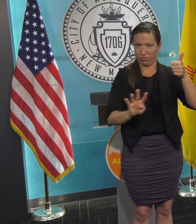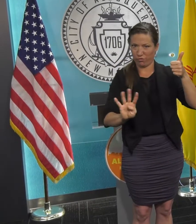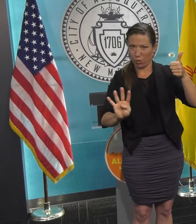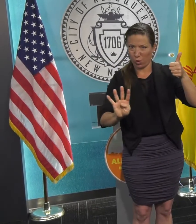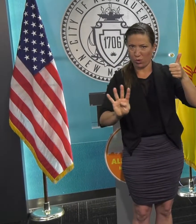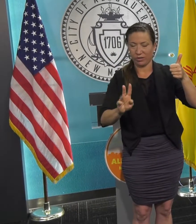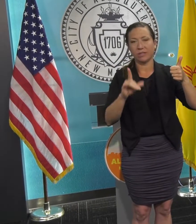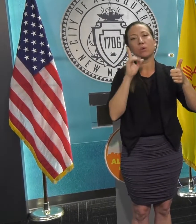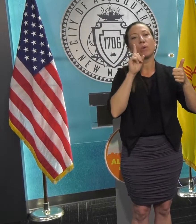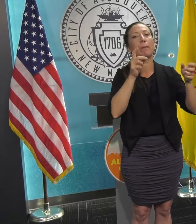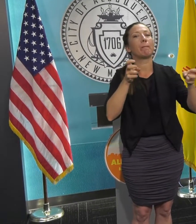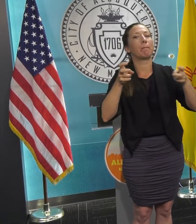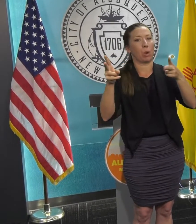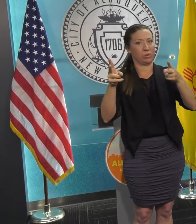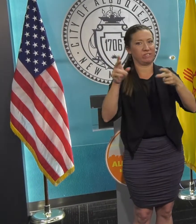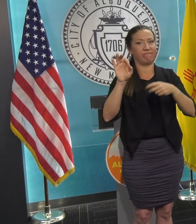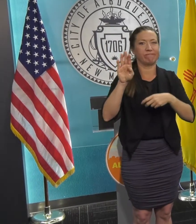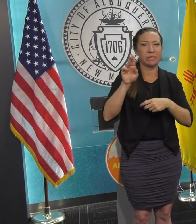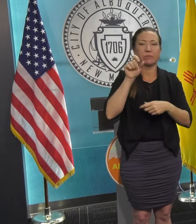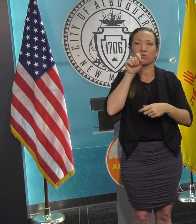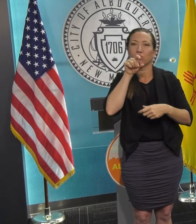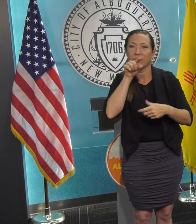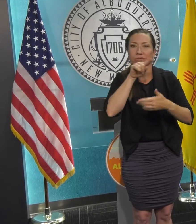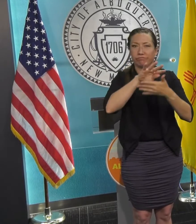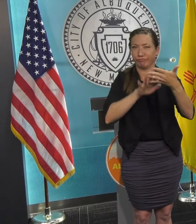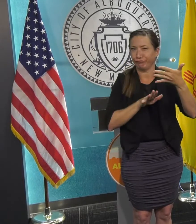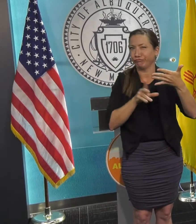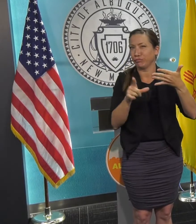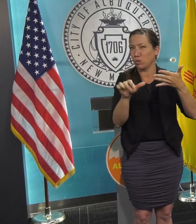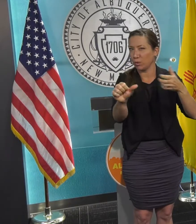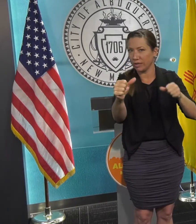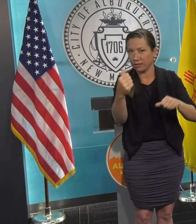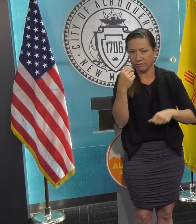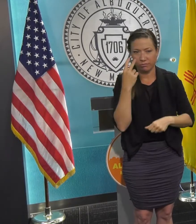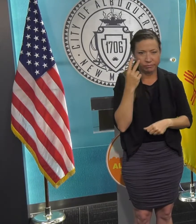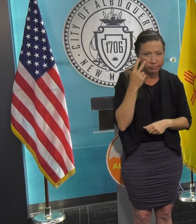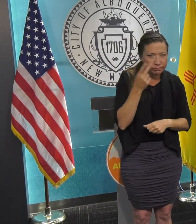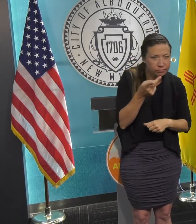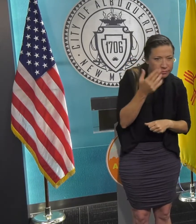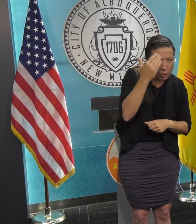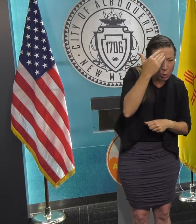to reach us for any reason, you can visit